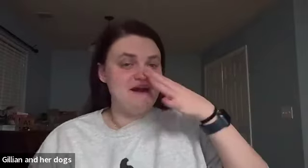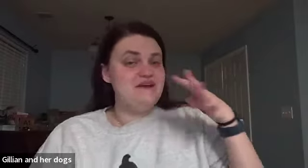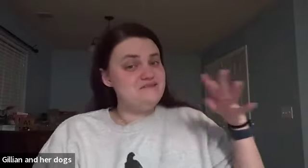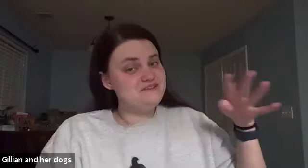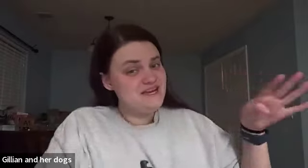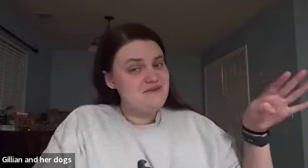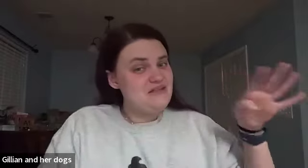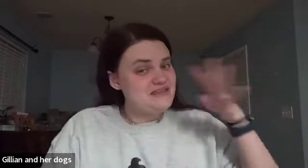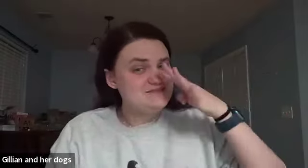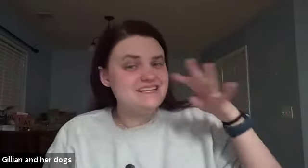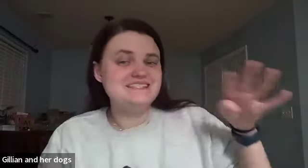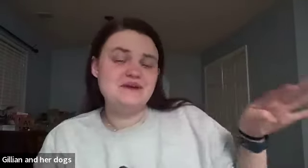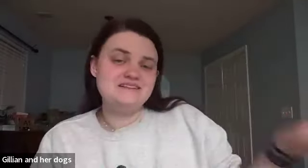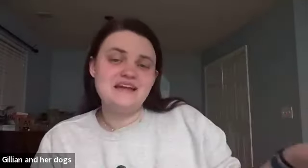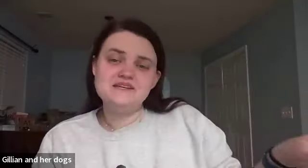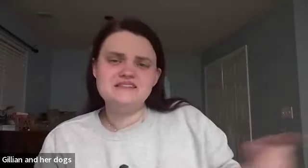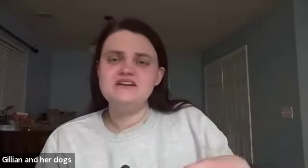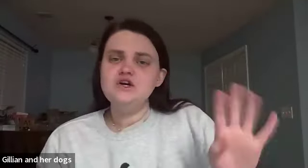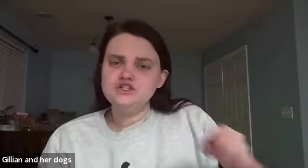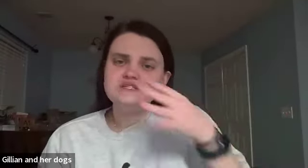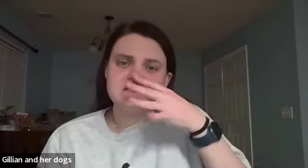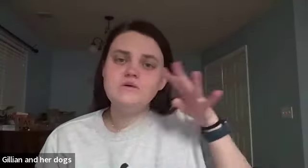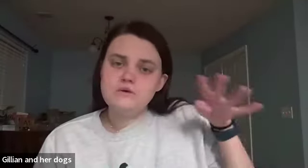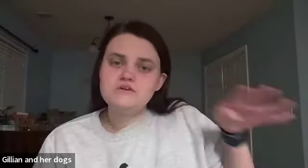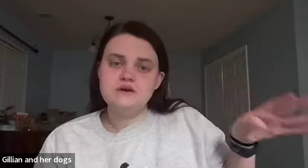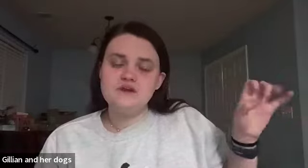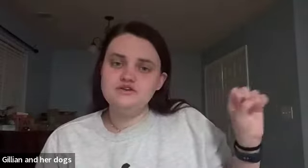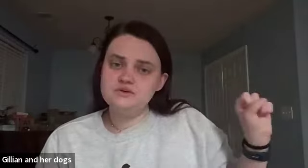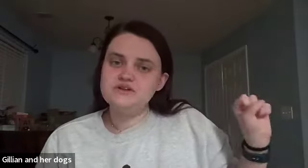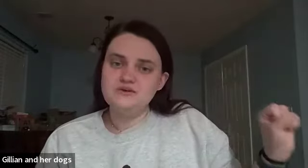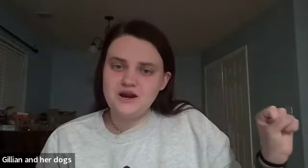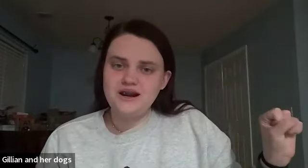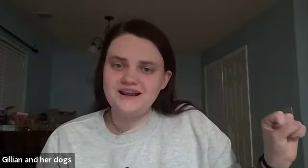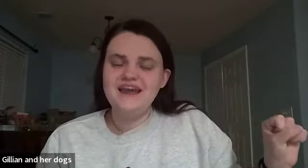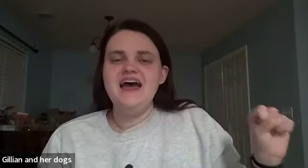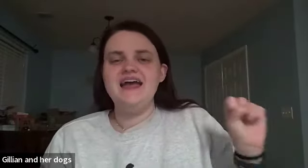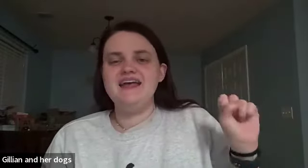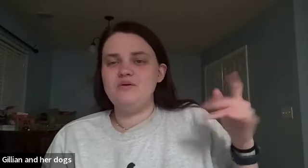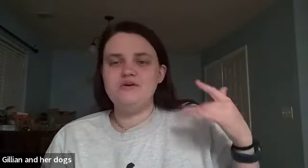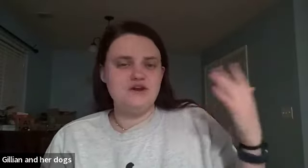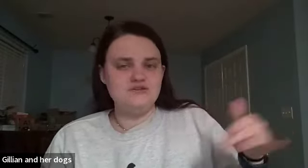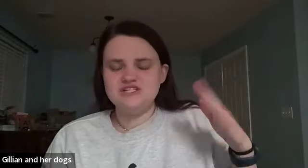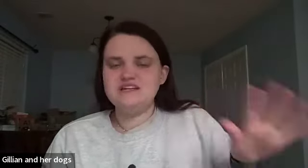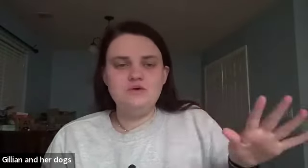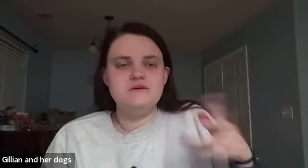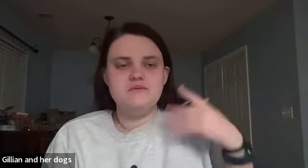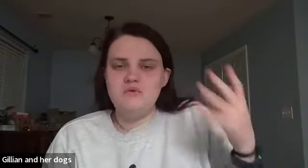my favorite thing about this one is the amount of times I say, just ignore them. They're doing their work. Or they're just ignore them.